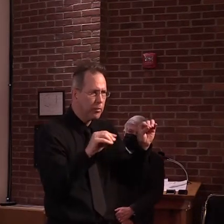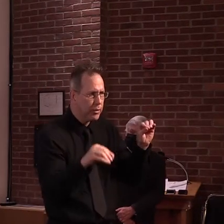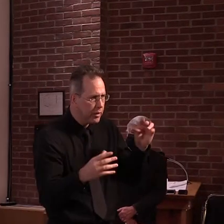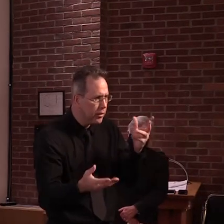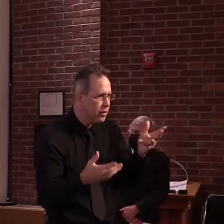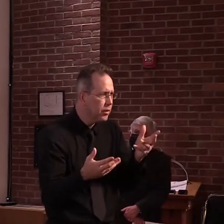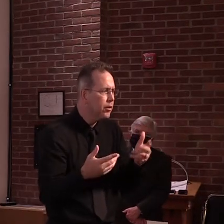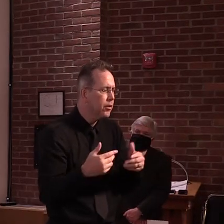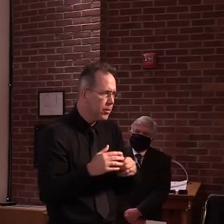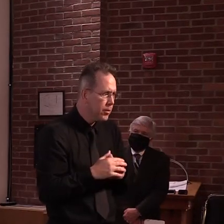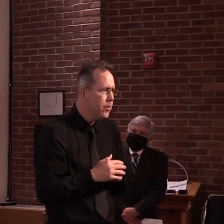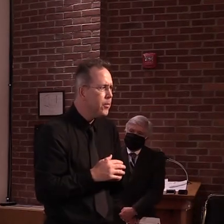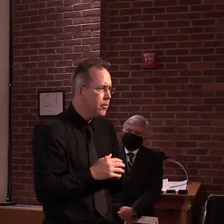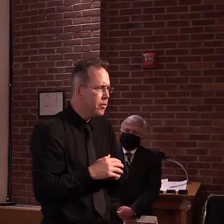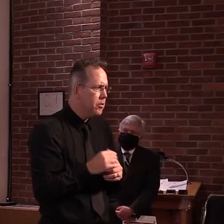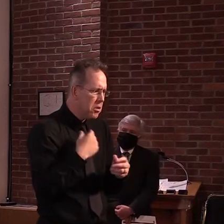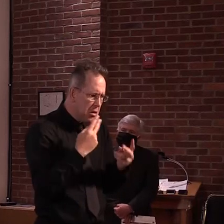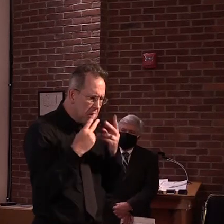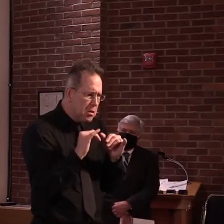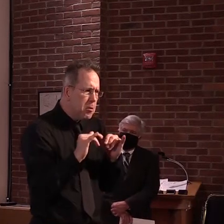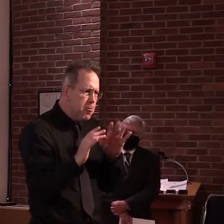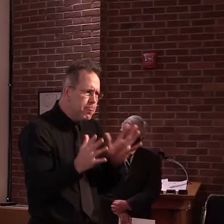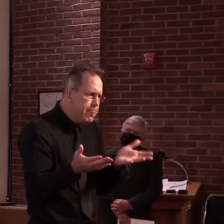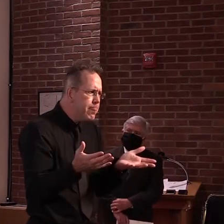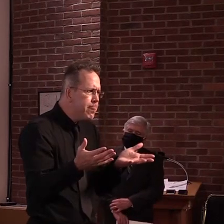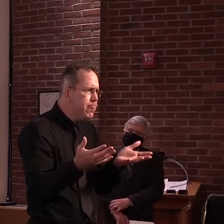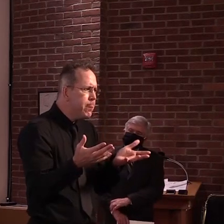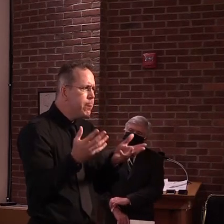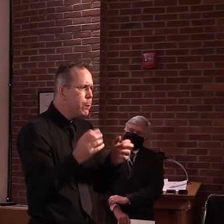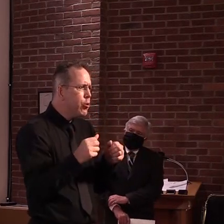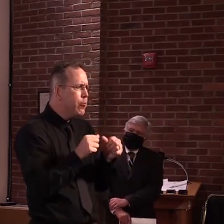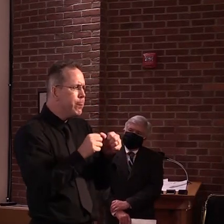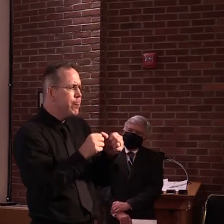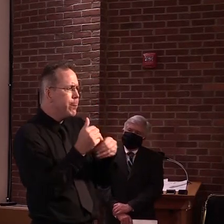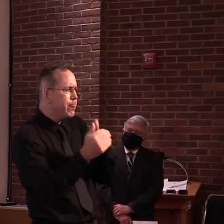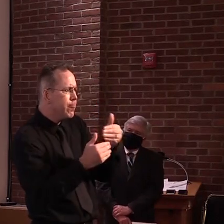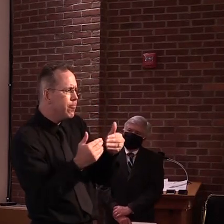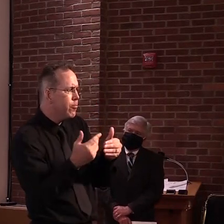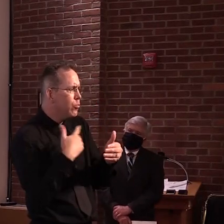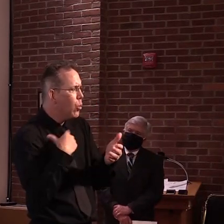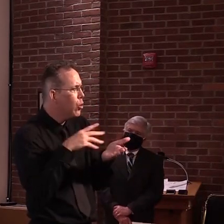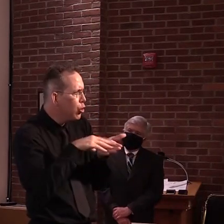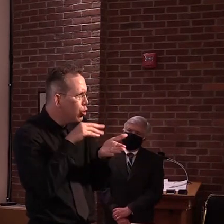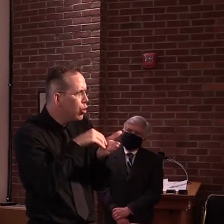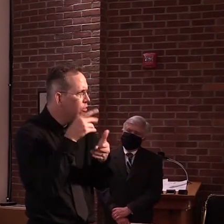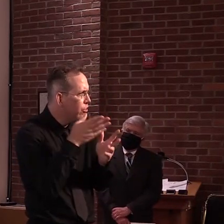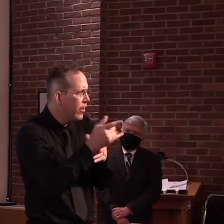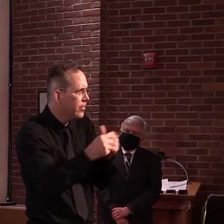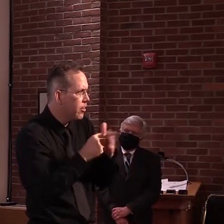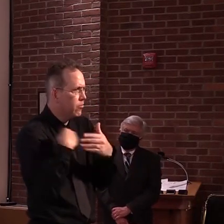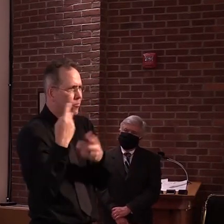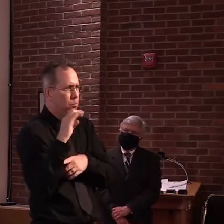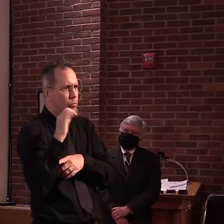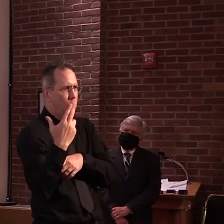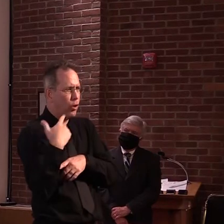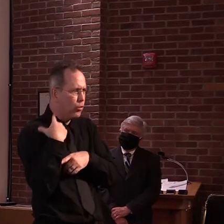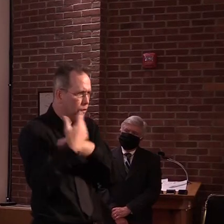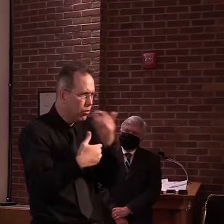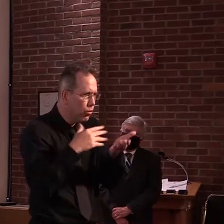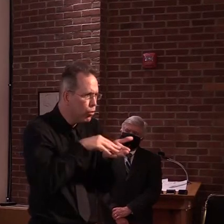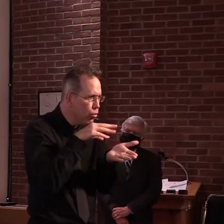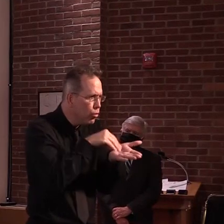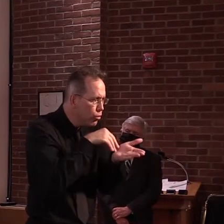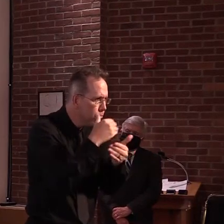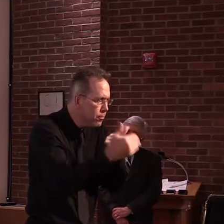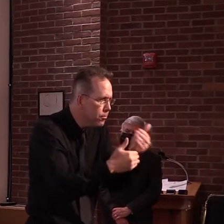just in Vermont, but across the country and across the world, about the fact that the rate of people being infected but